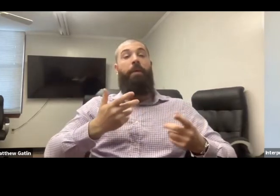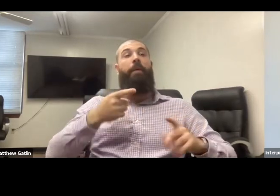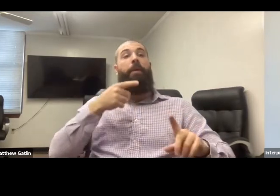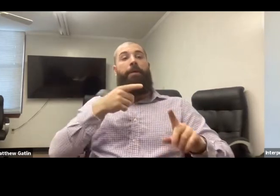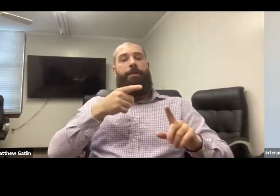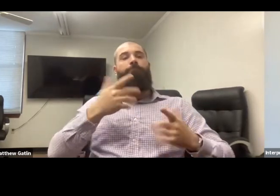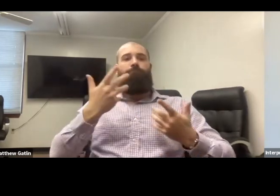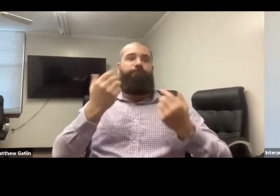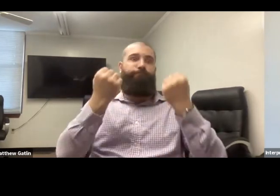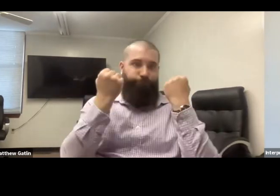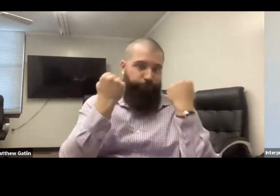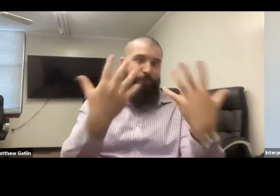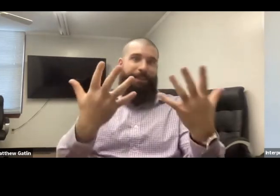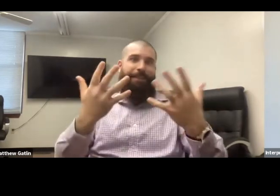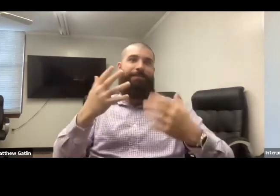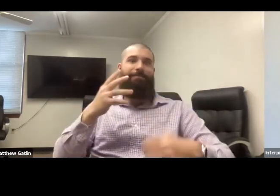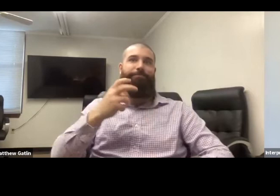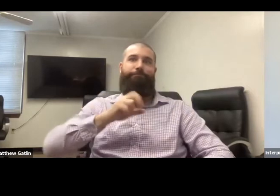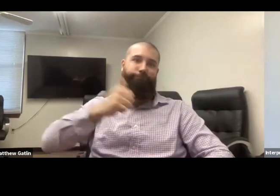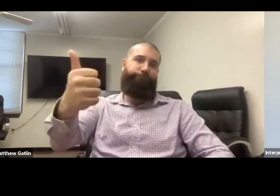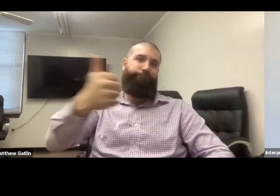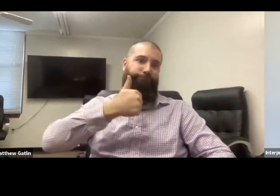to do with me.